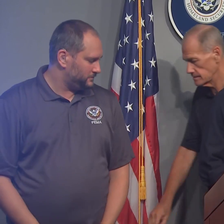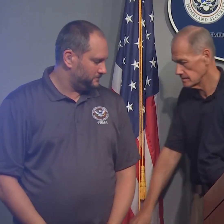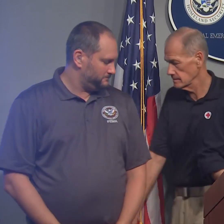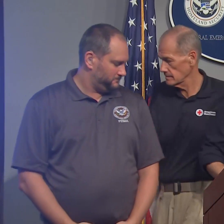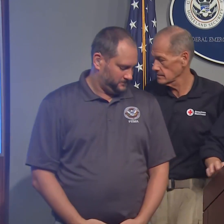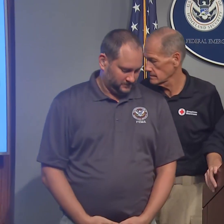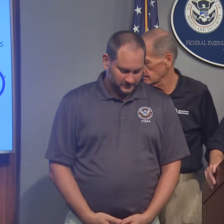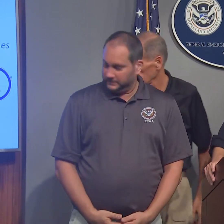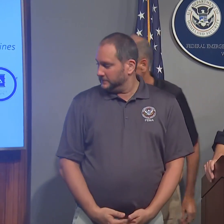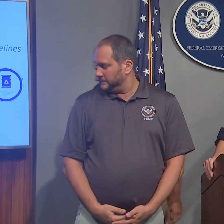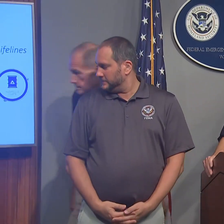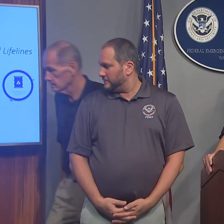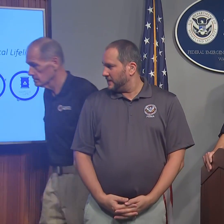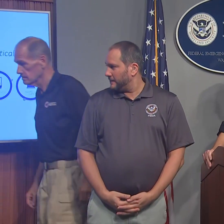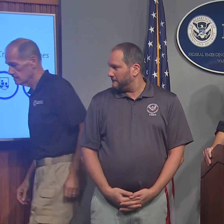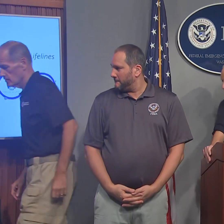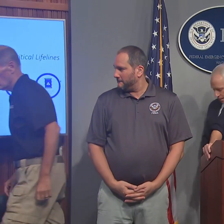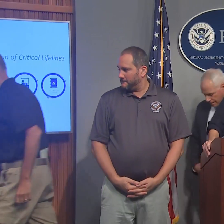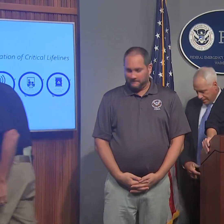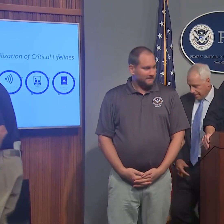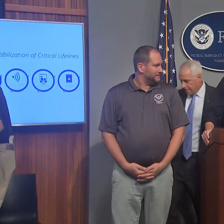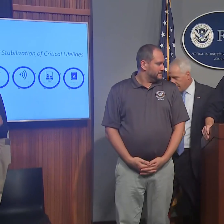Renee. All right, thanks, guys.